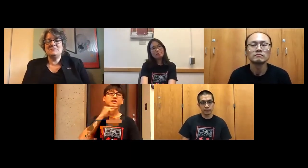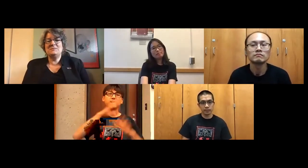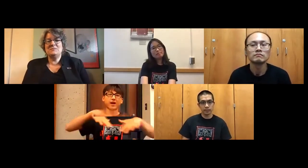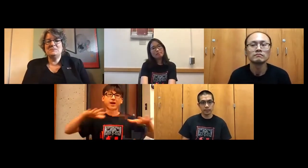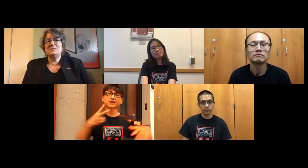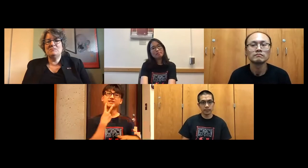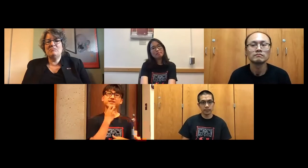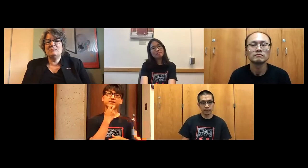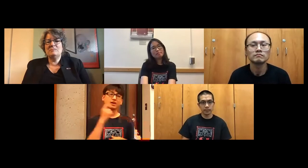started